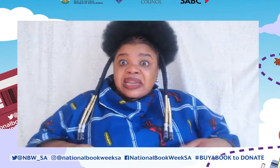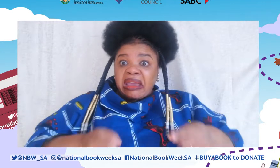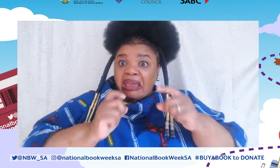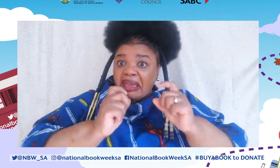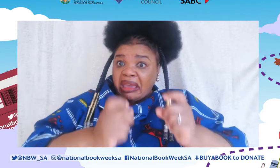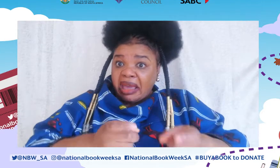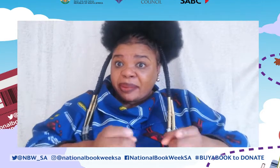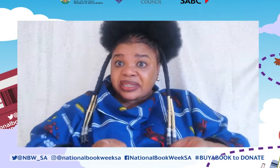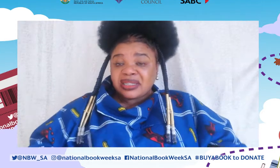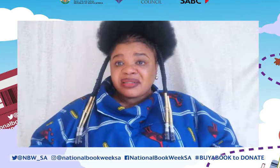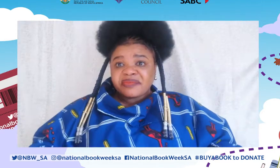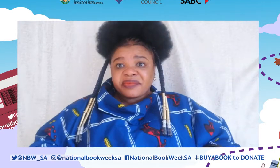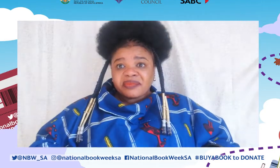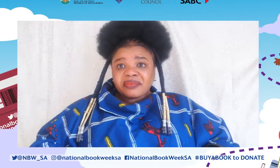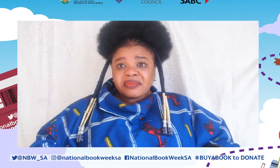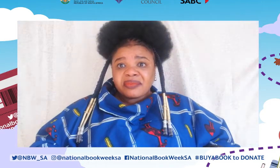had happened.